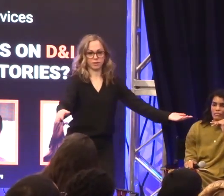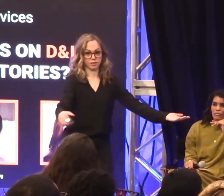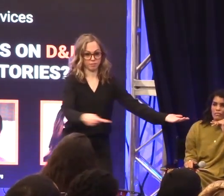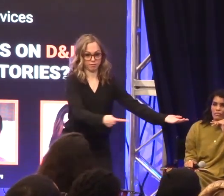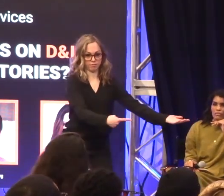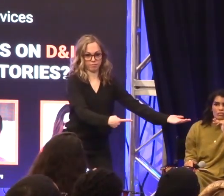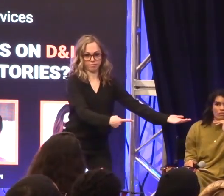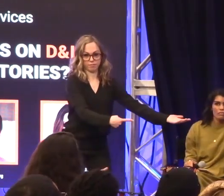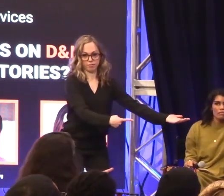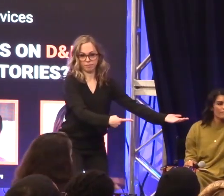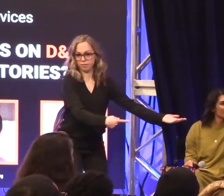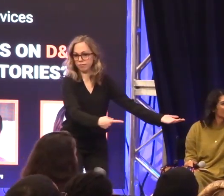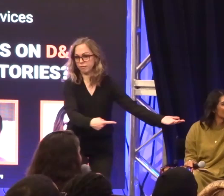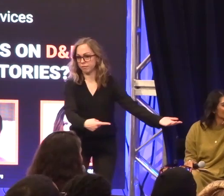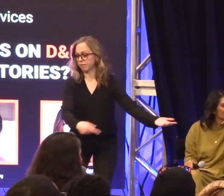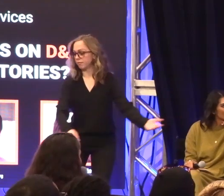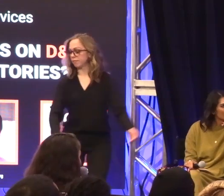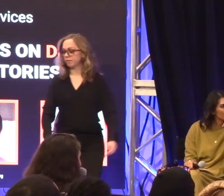industry.